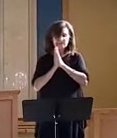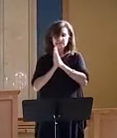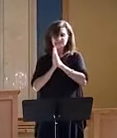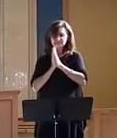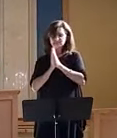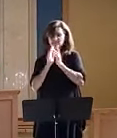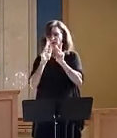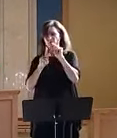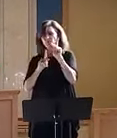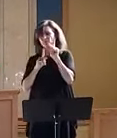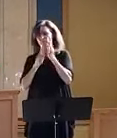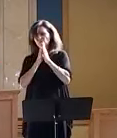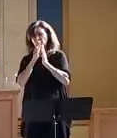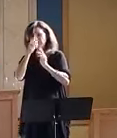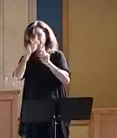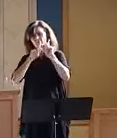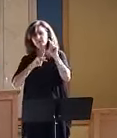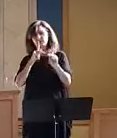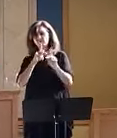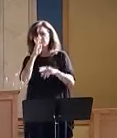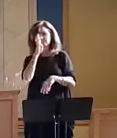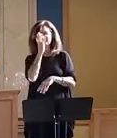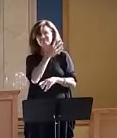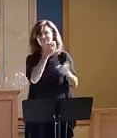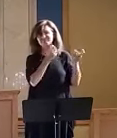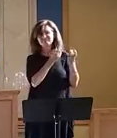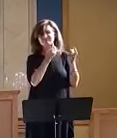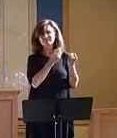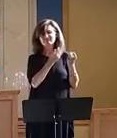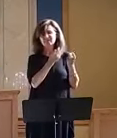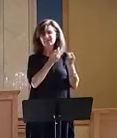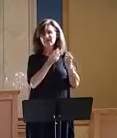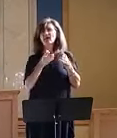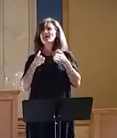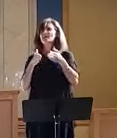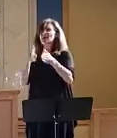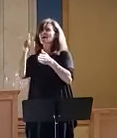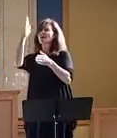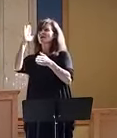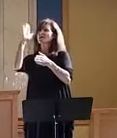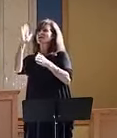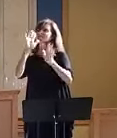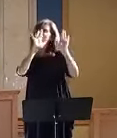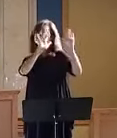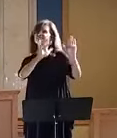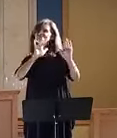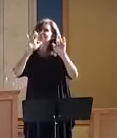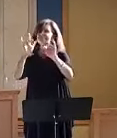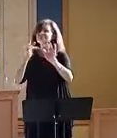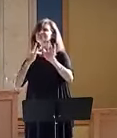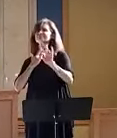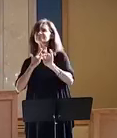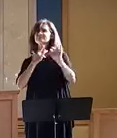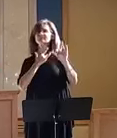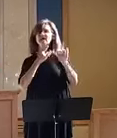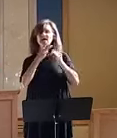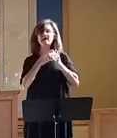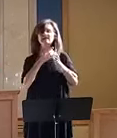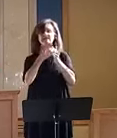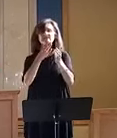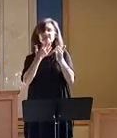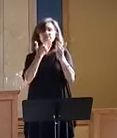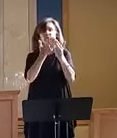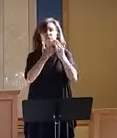For those blinded by sin, may the compassionate mercy of God lead them to goodness and